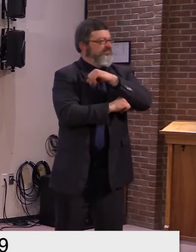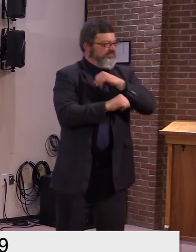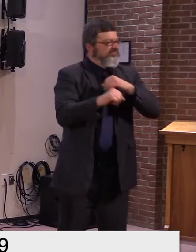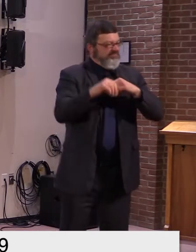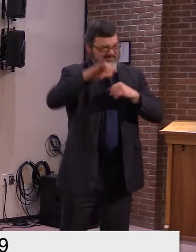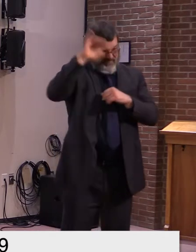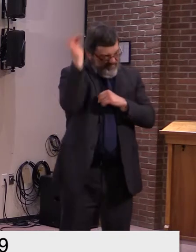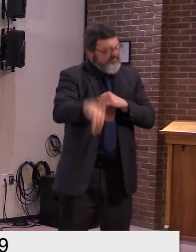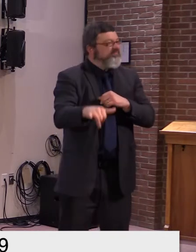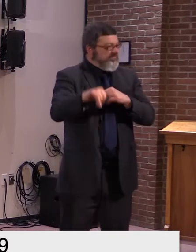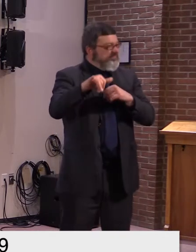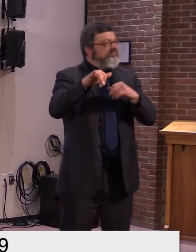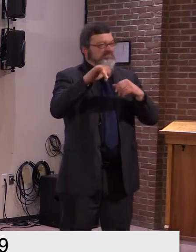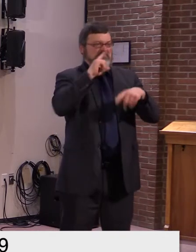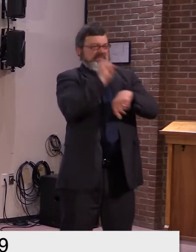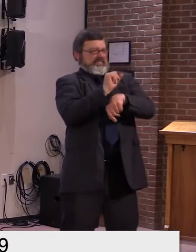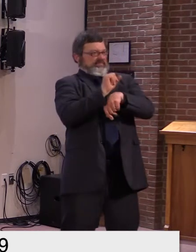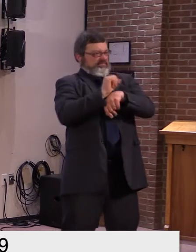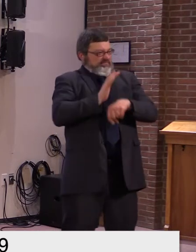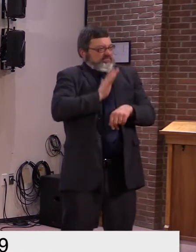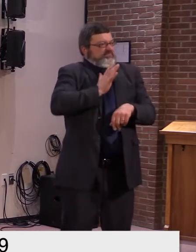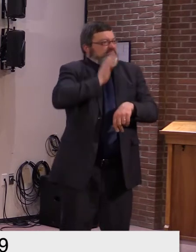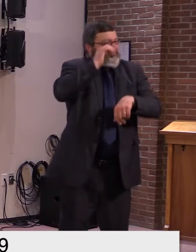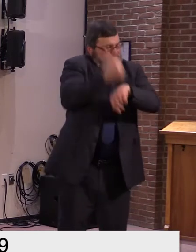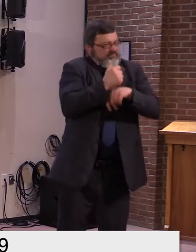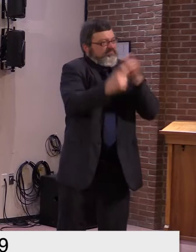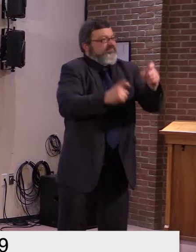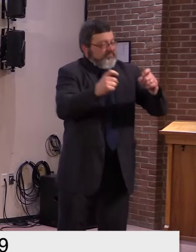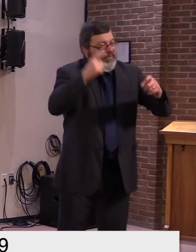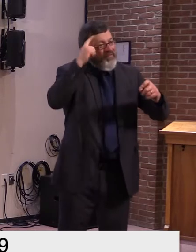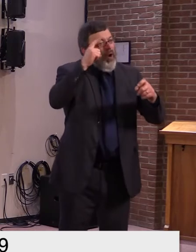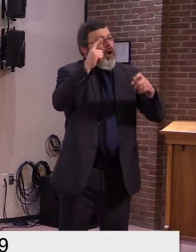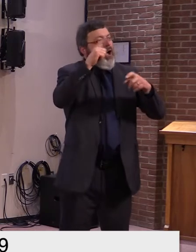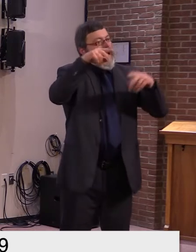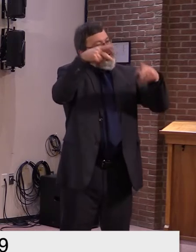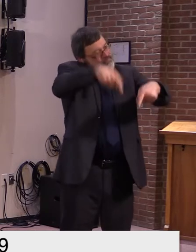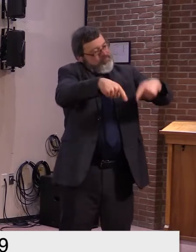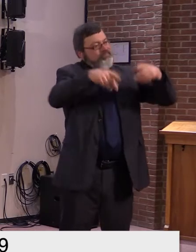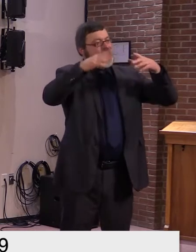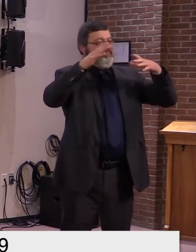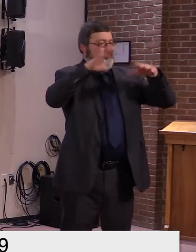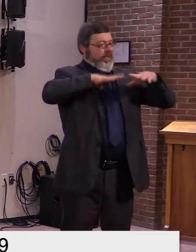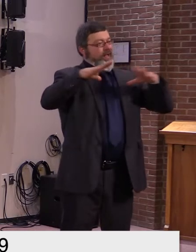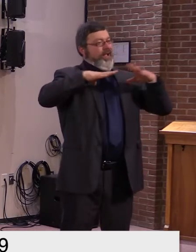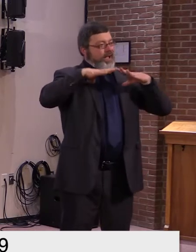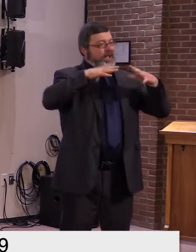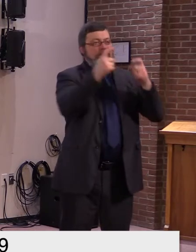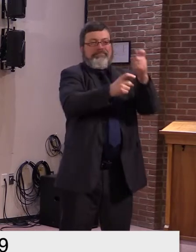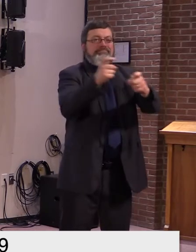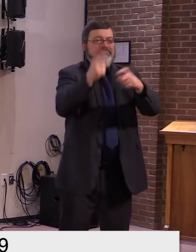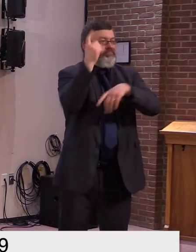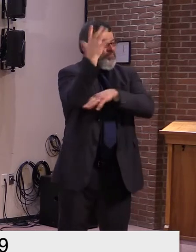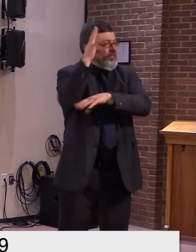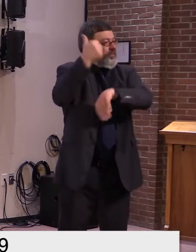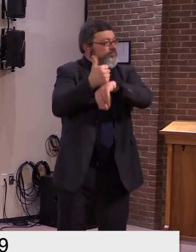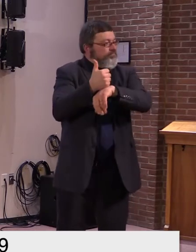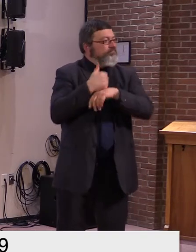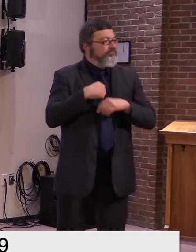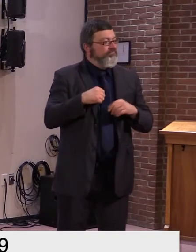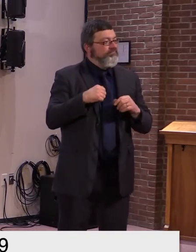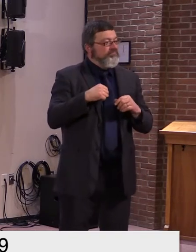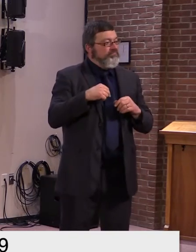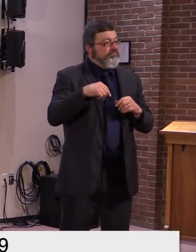Renita is certainly another great example of how Vermont lights the way. So I want to thank her, as well as Vermonters who have